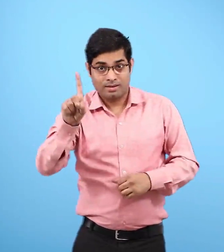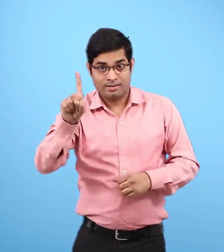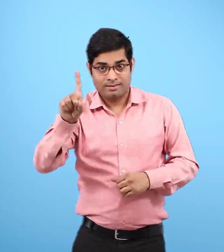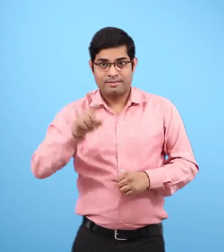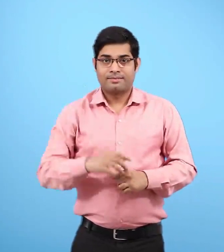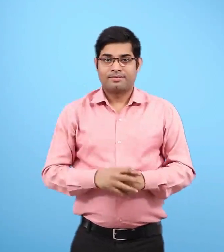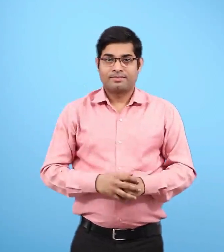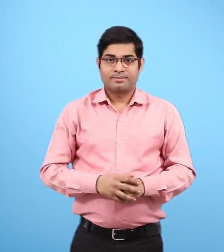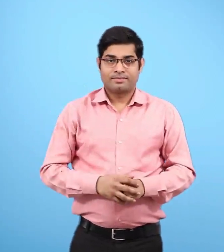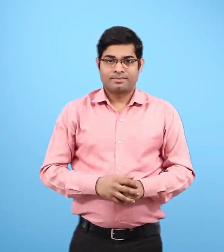Question 1.